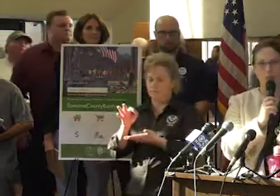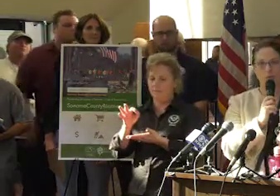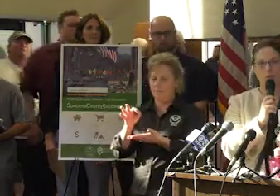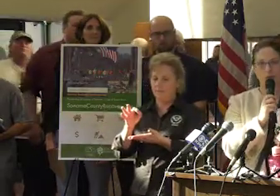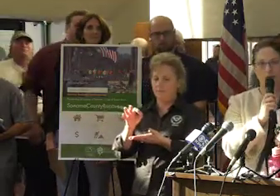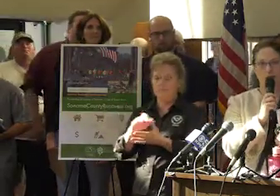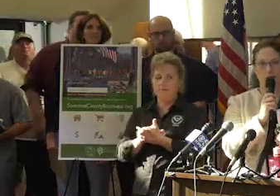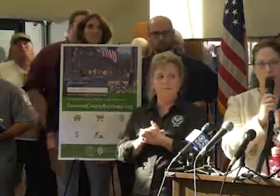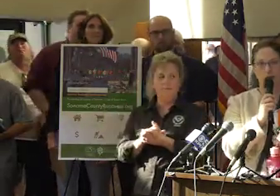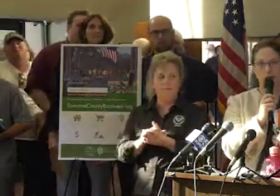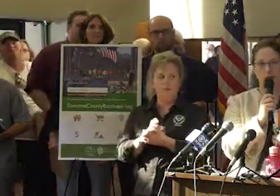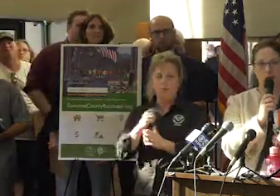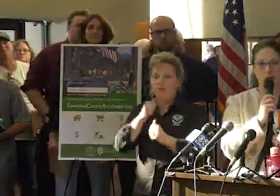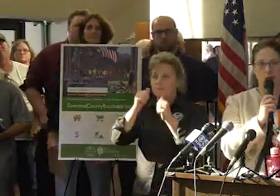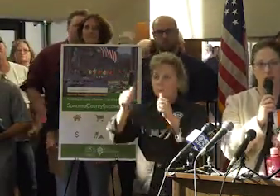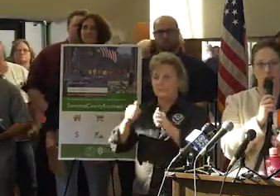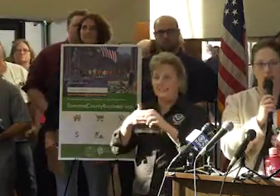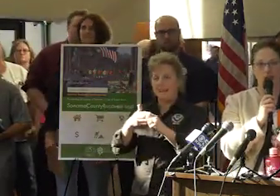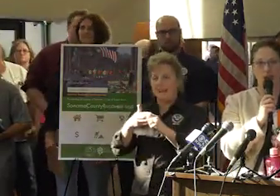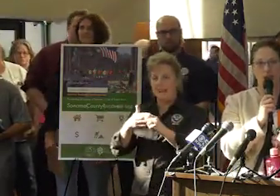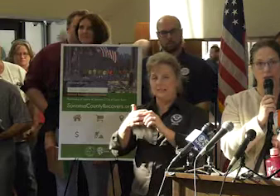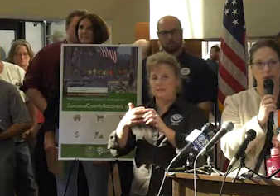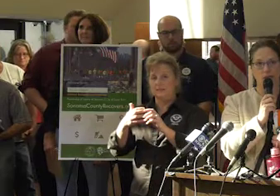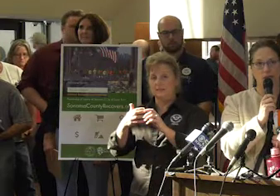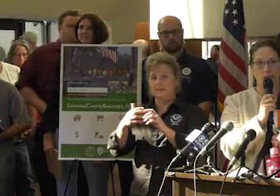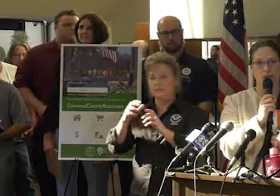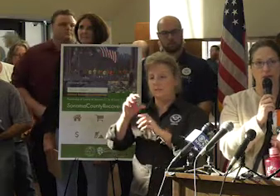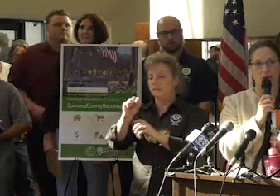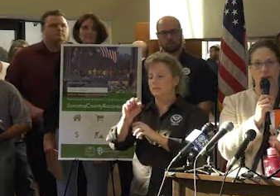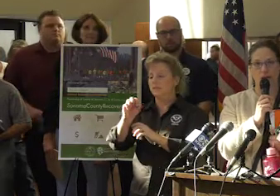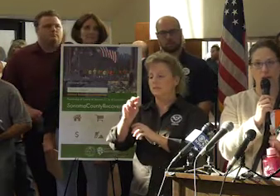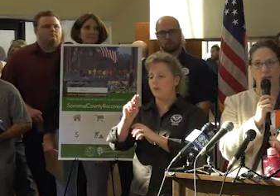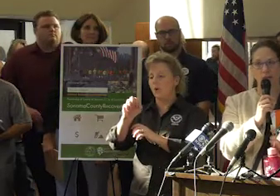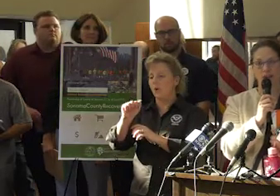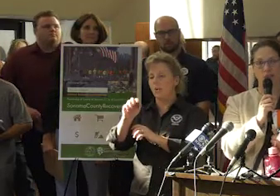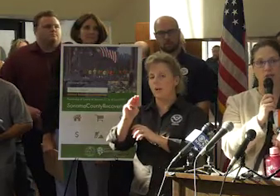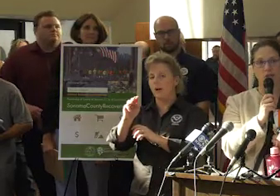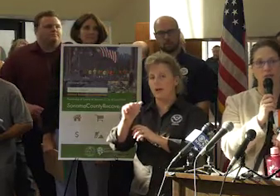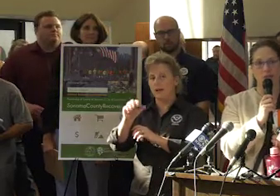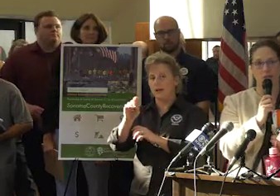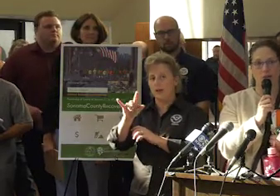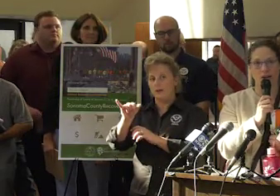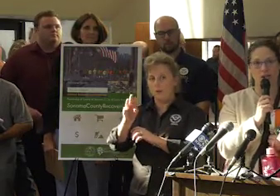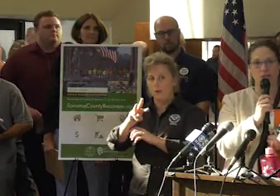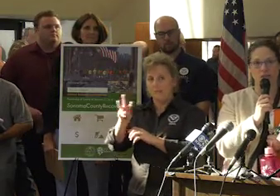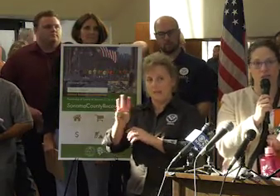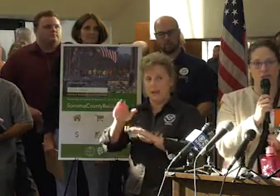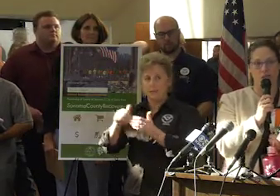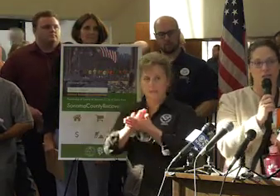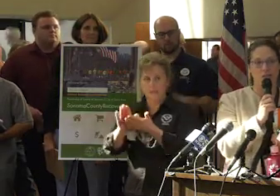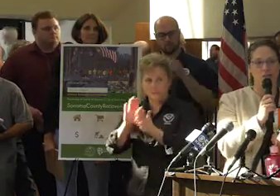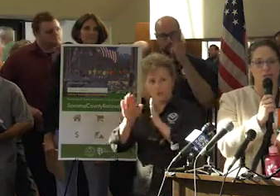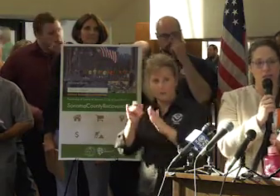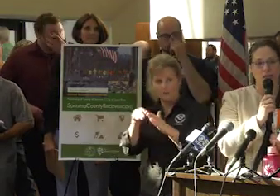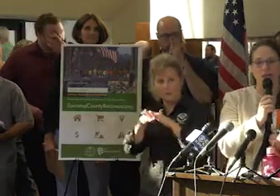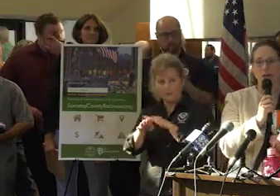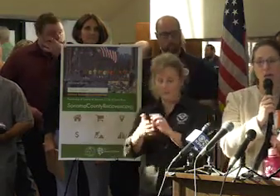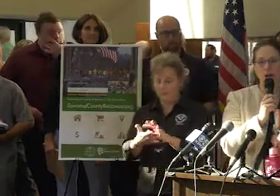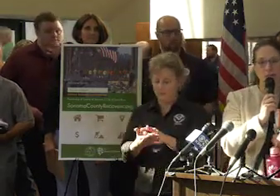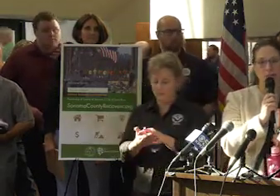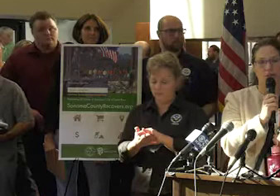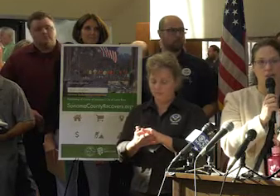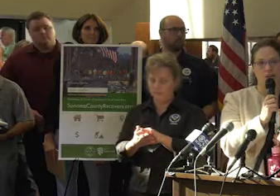We have posted some guidance on the Sonoma County website regarding ways to clean up your house if you've re-entered